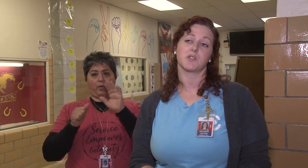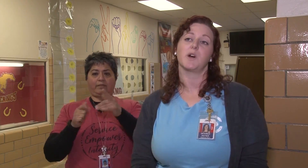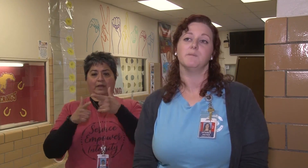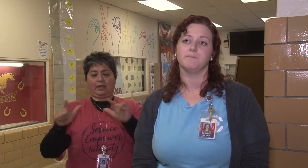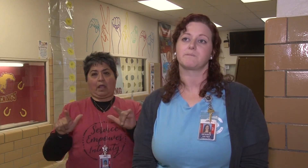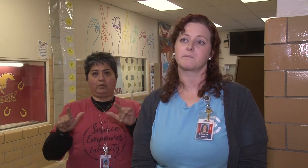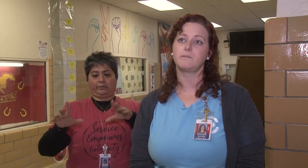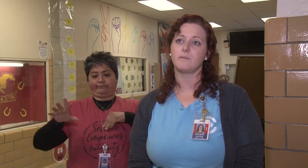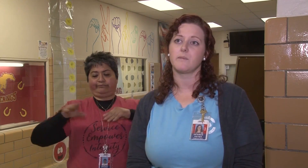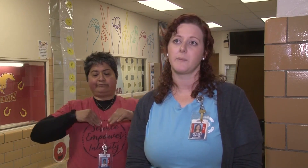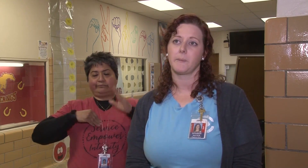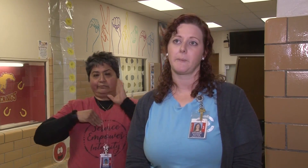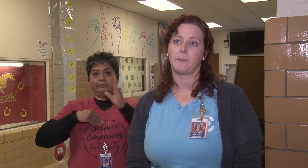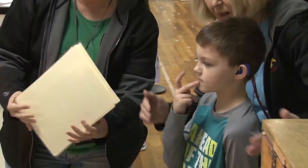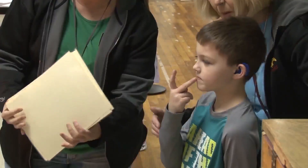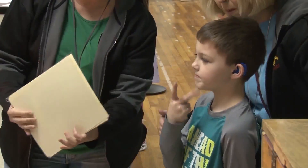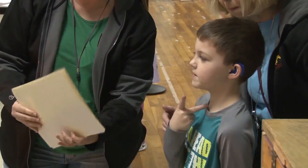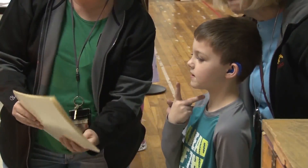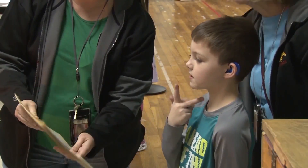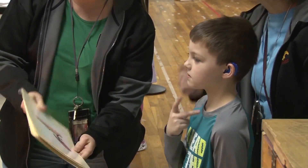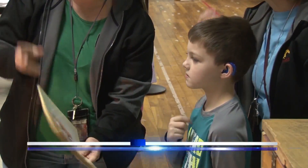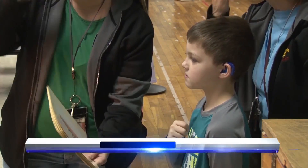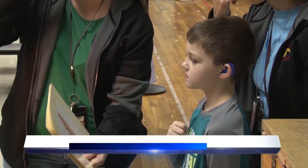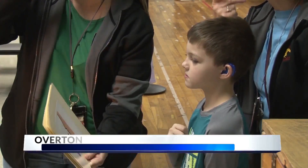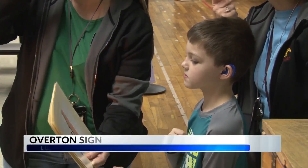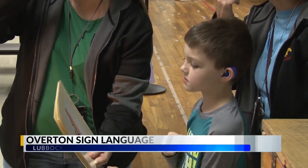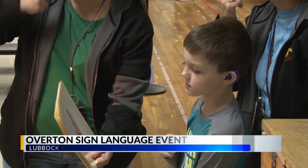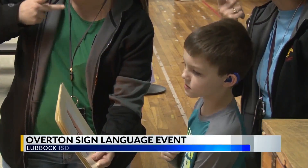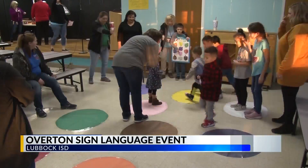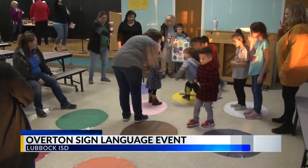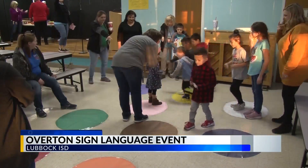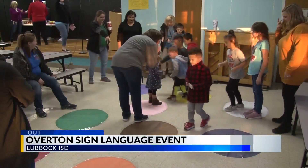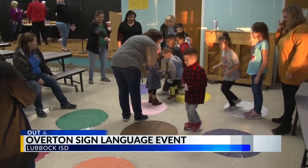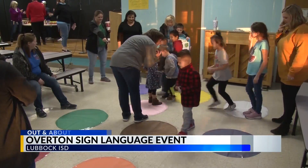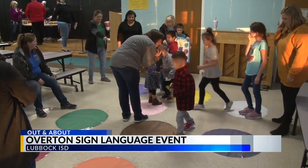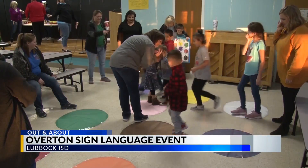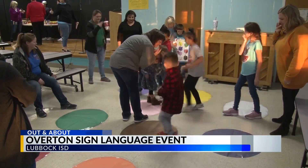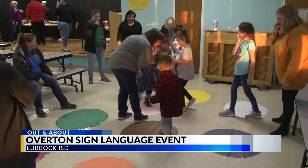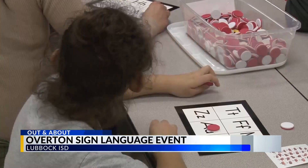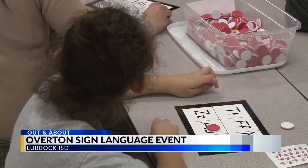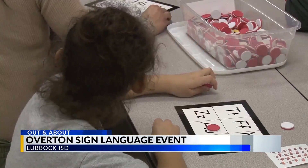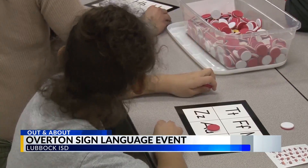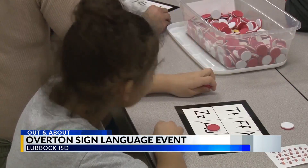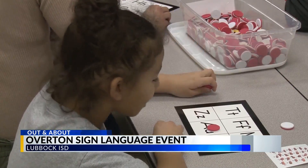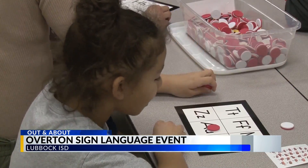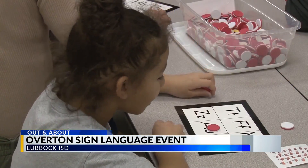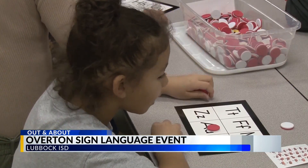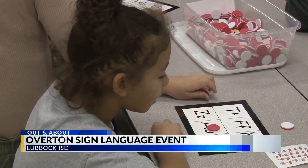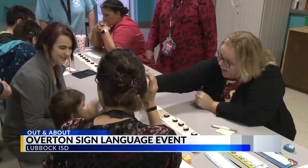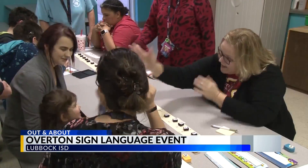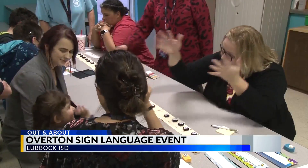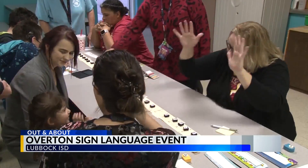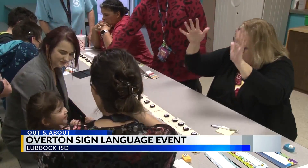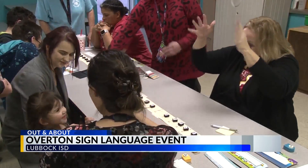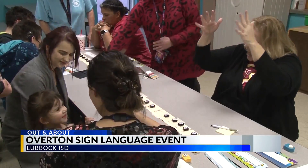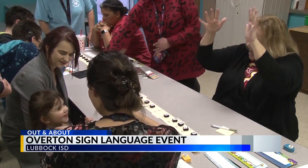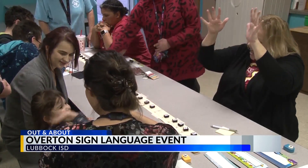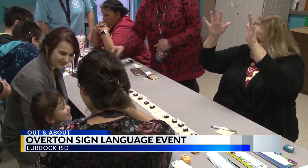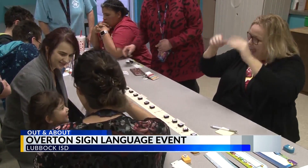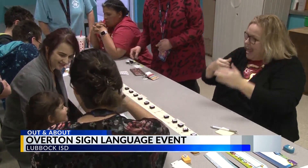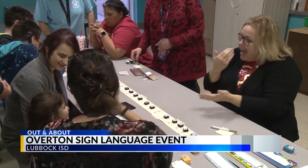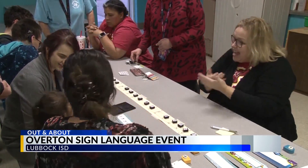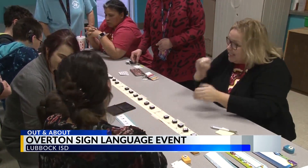language as well participants took part in a game of telephone a color identification challenge bingo and a cookie walk they could also spell their